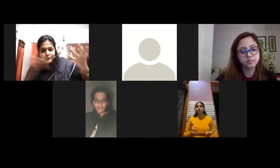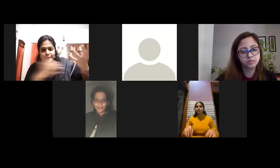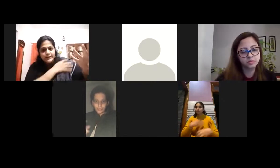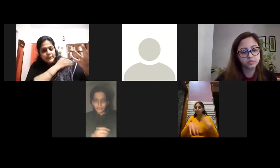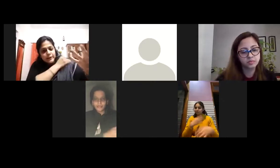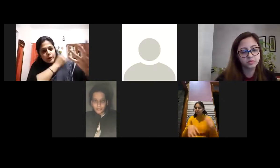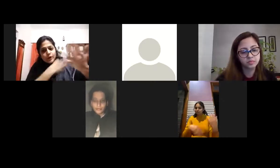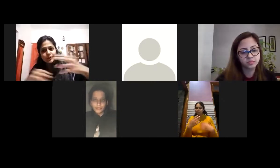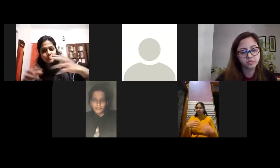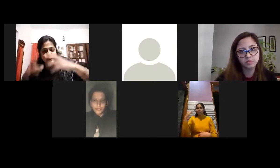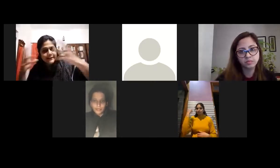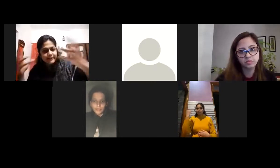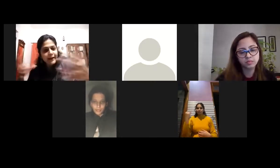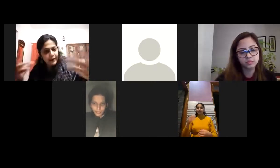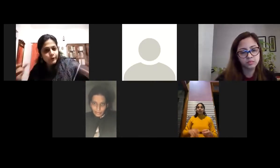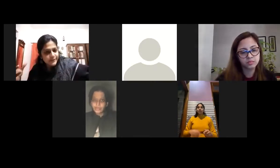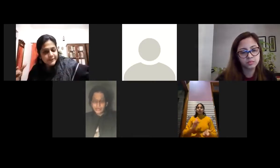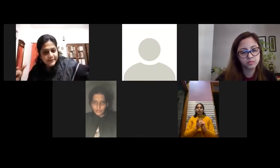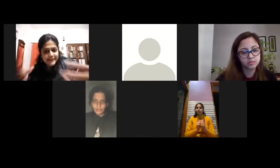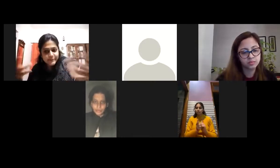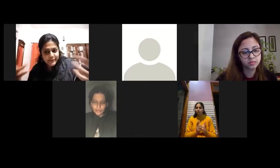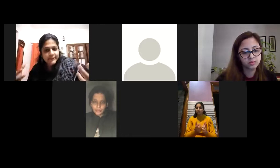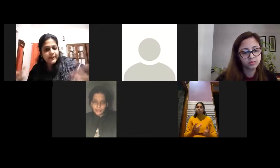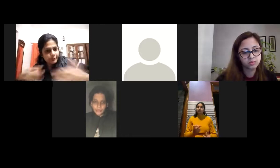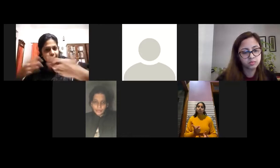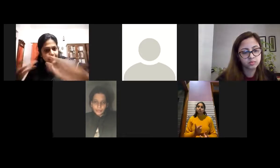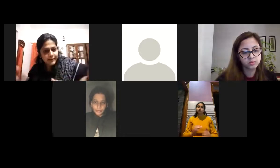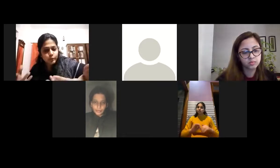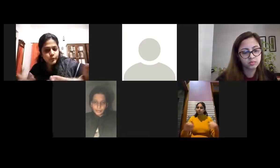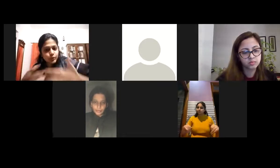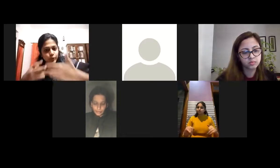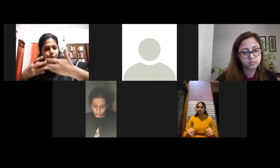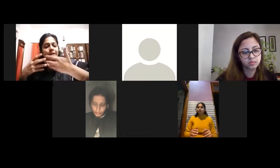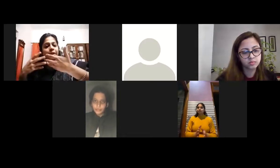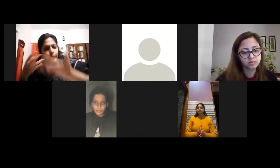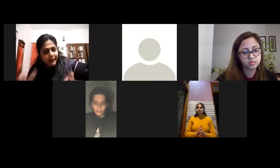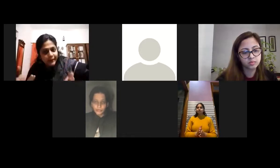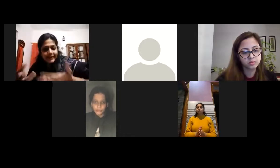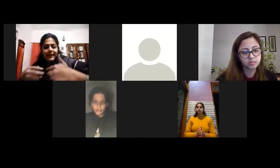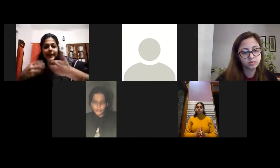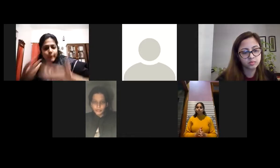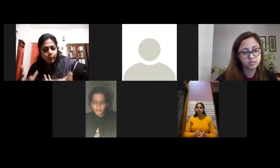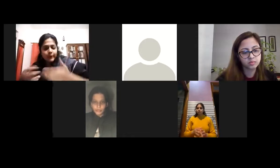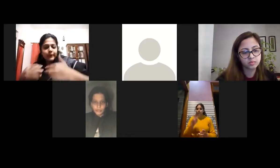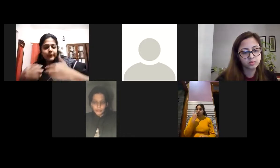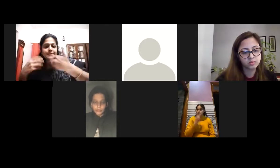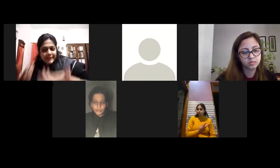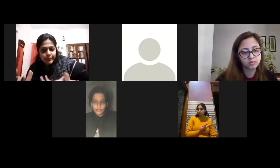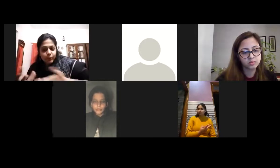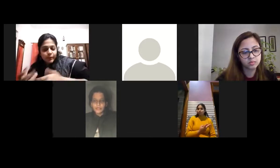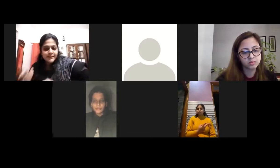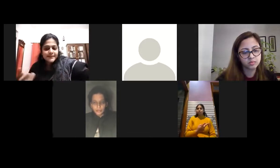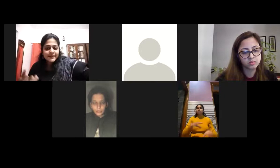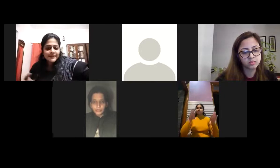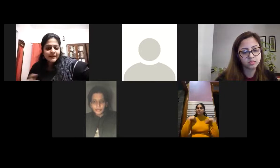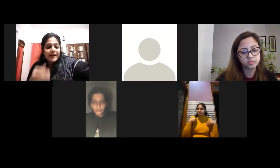right? The logic of, let's say, relying on divinity as a particular kind of paradigm through which you want to look at able-bodied, the disabled